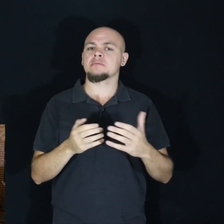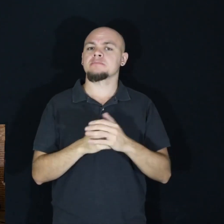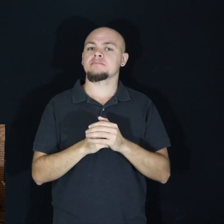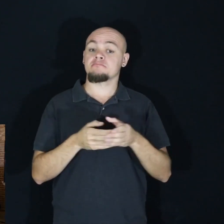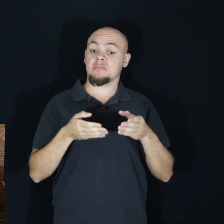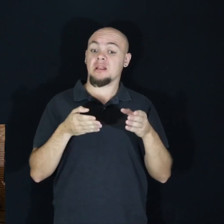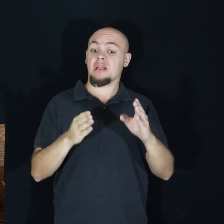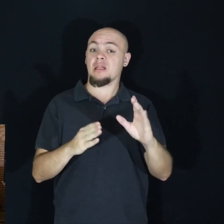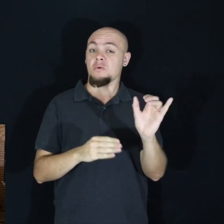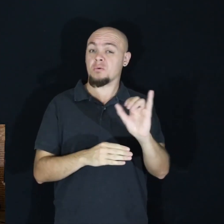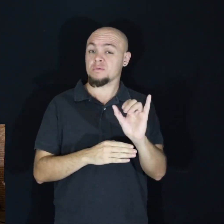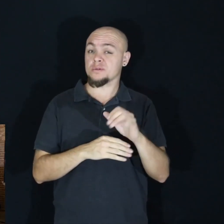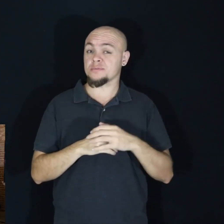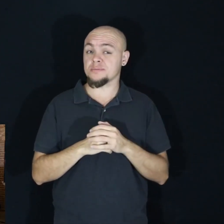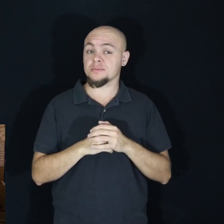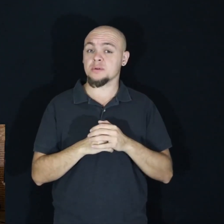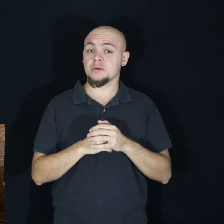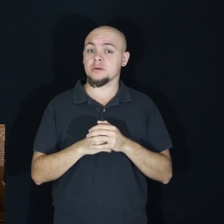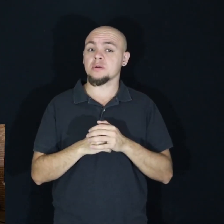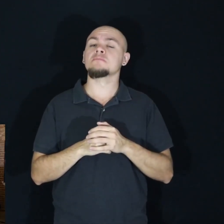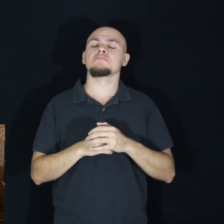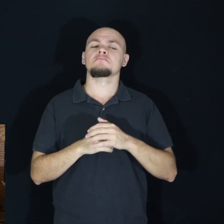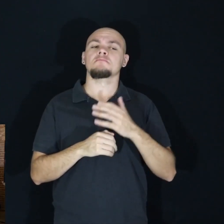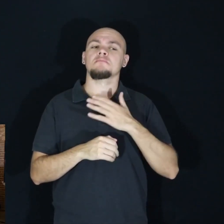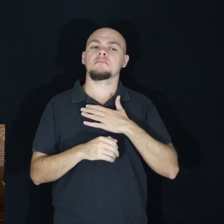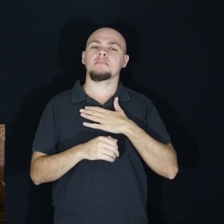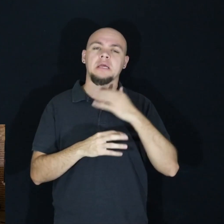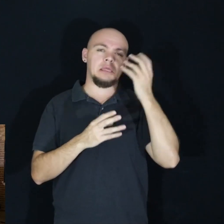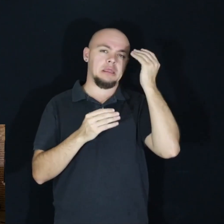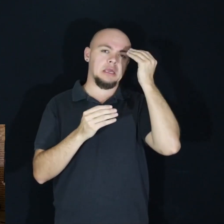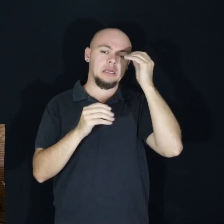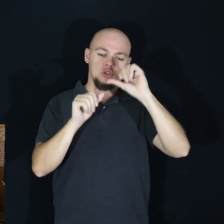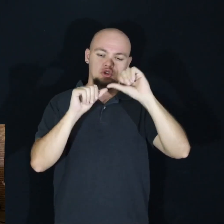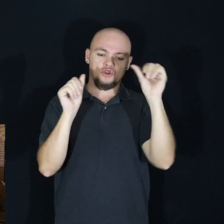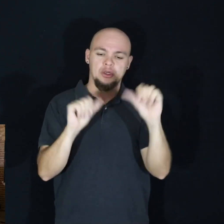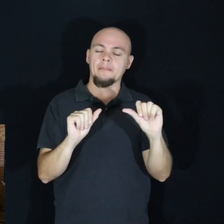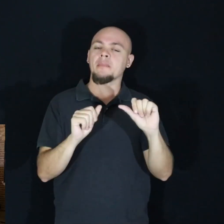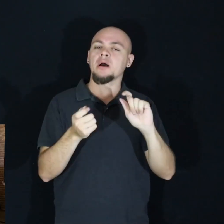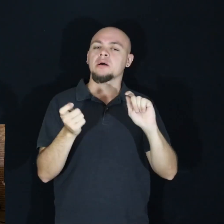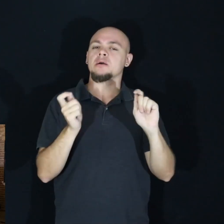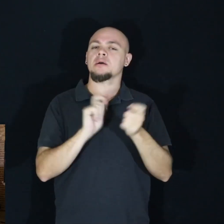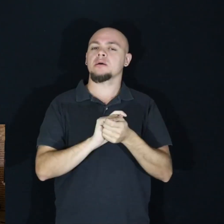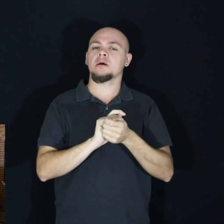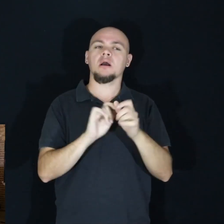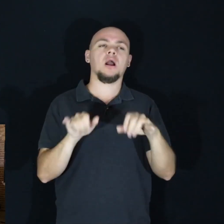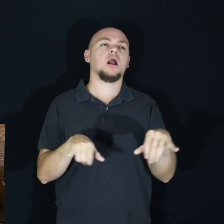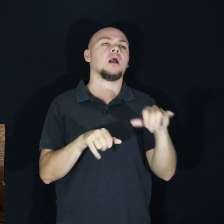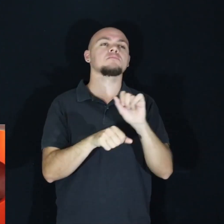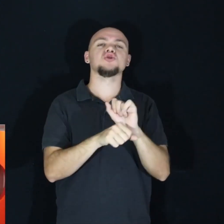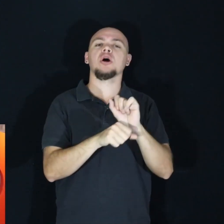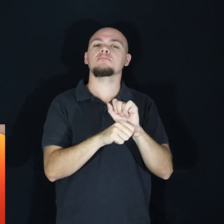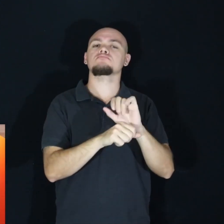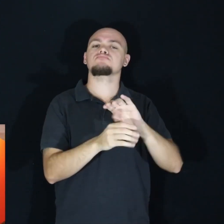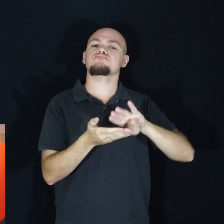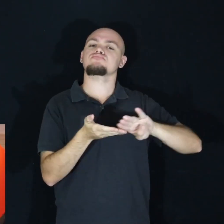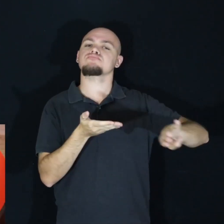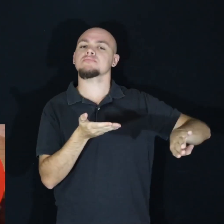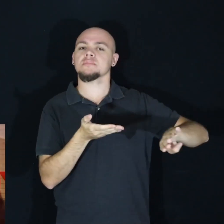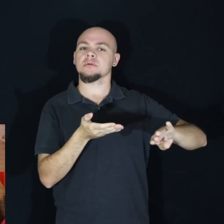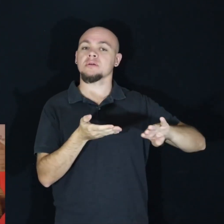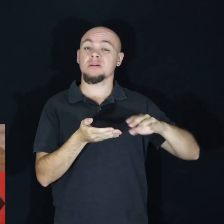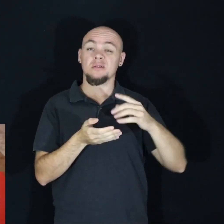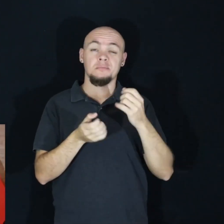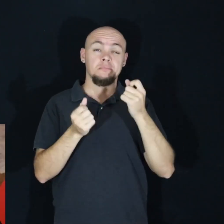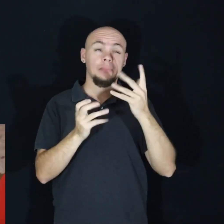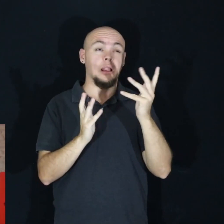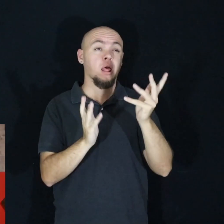me to reshape my thinking of what I previously thought common jobs were. And it was in one of my many talks